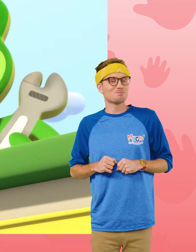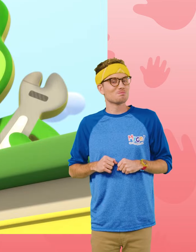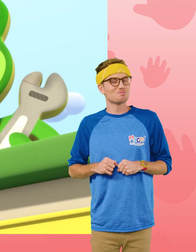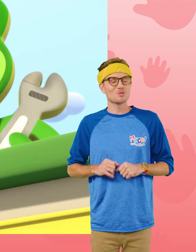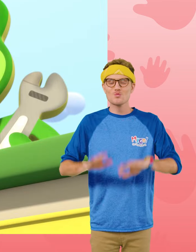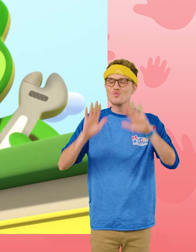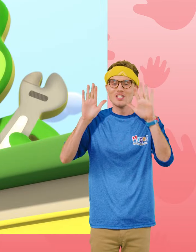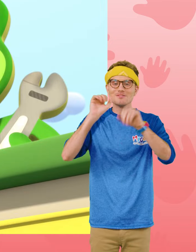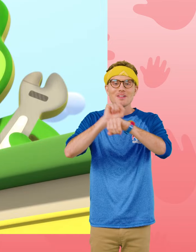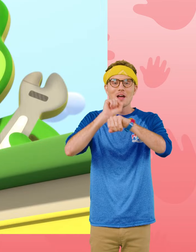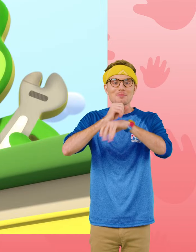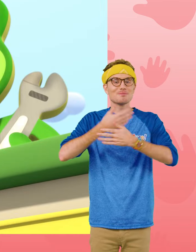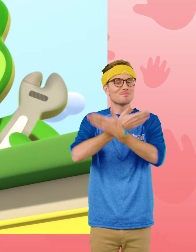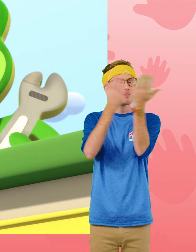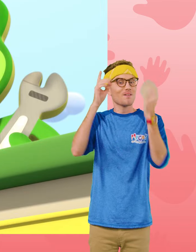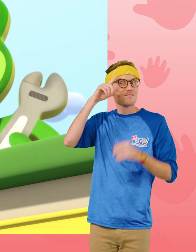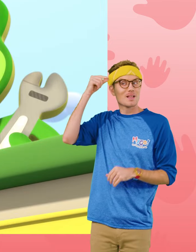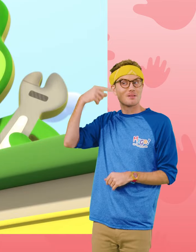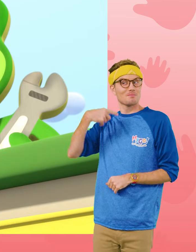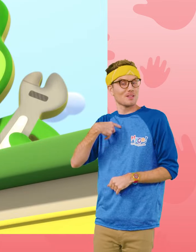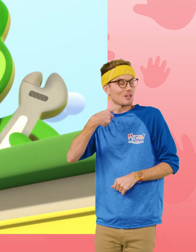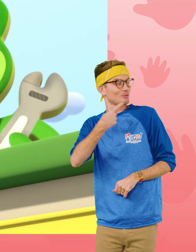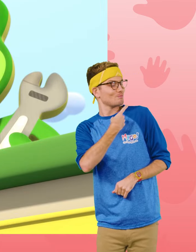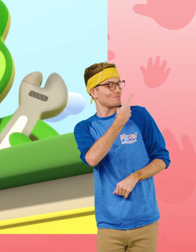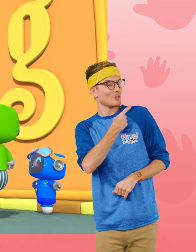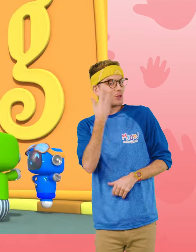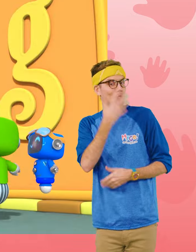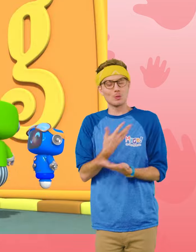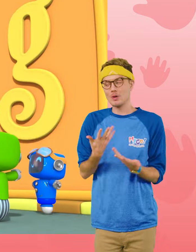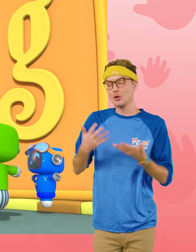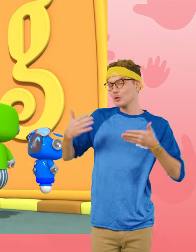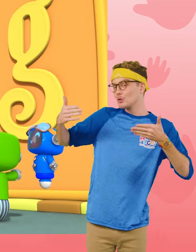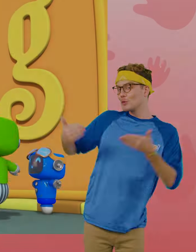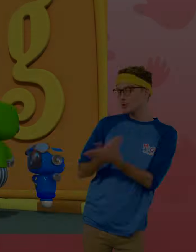Great job, everyone. Fiona and I both look brand new.